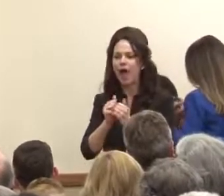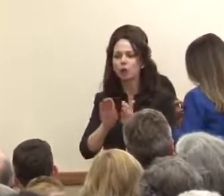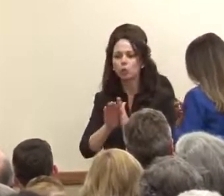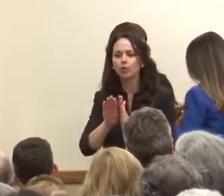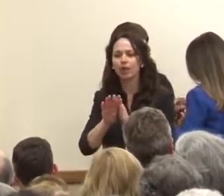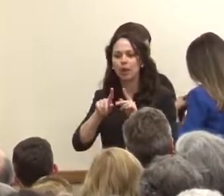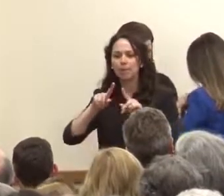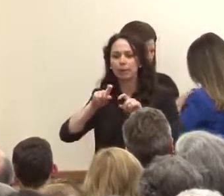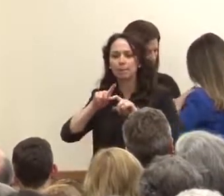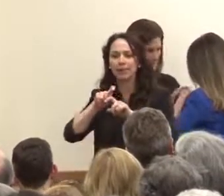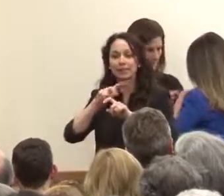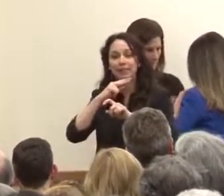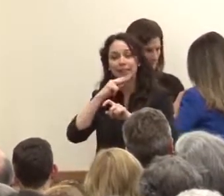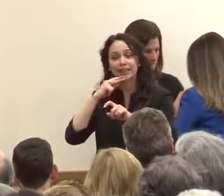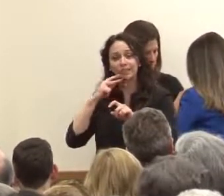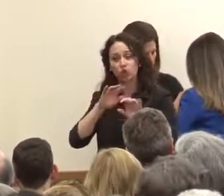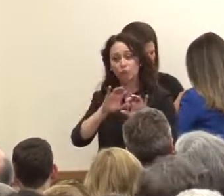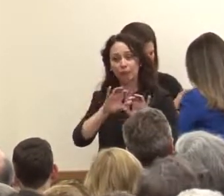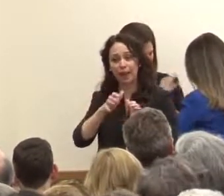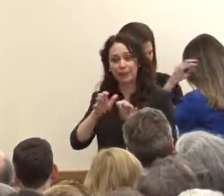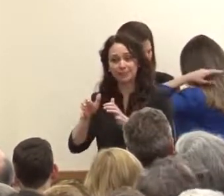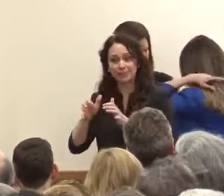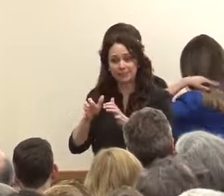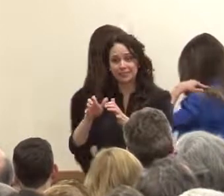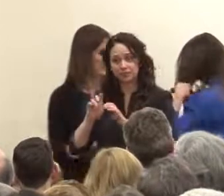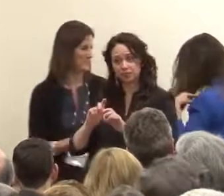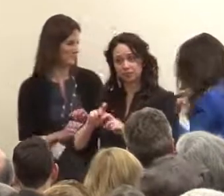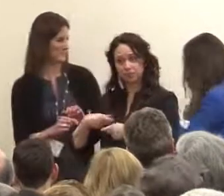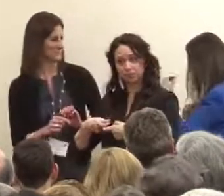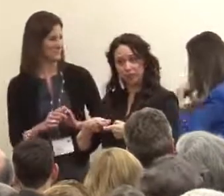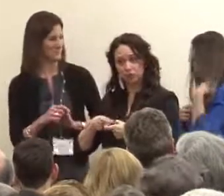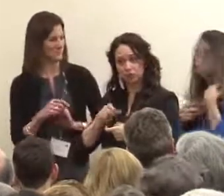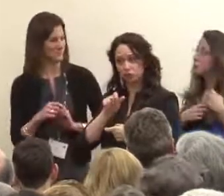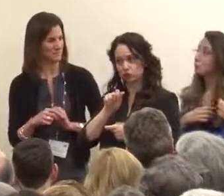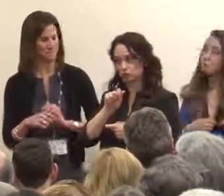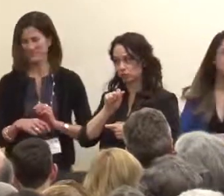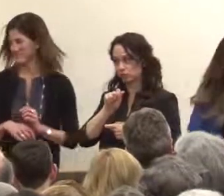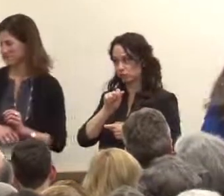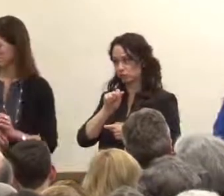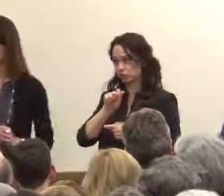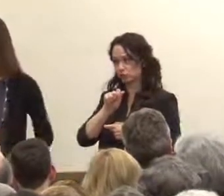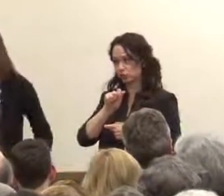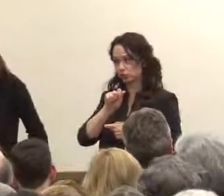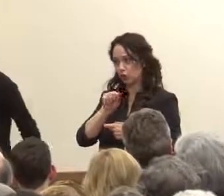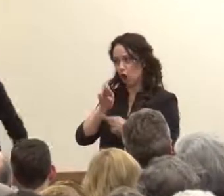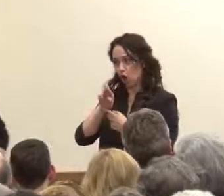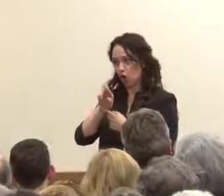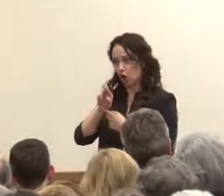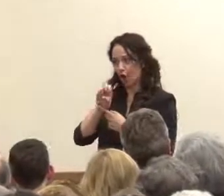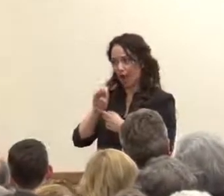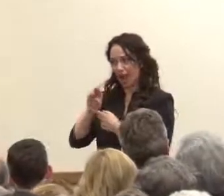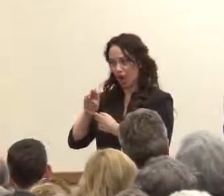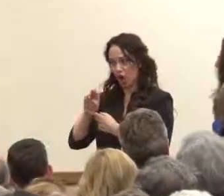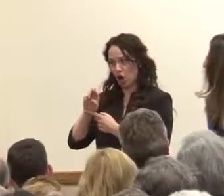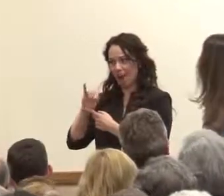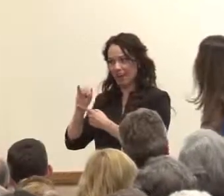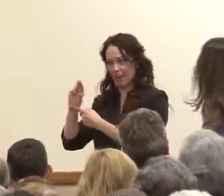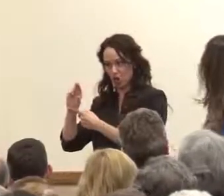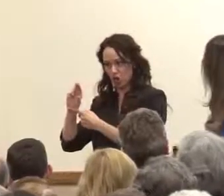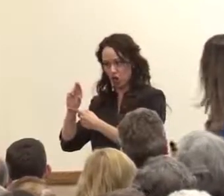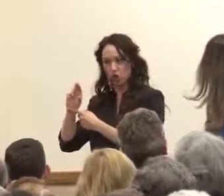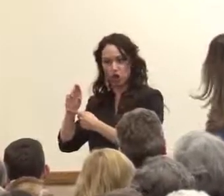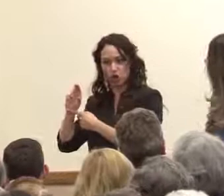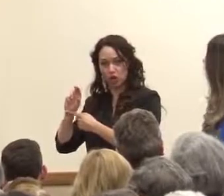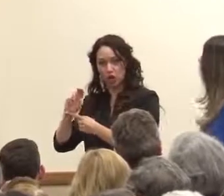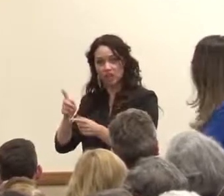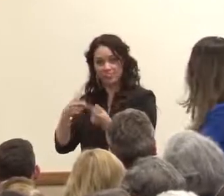complexities such as verb classes? So Spanish, ar, air, ear, that sort of thing that's so hard for us from English. Well,